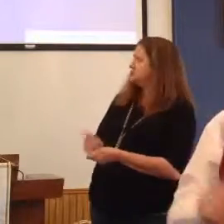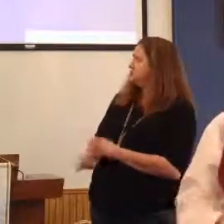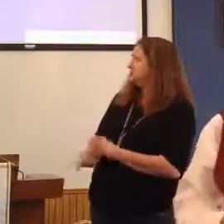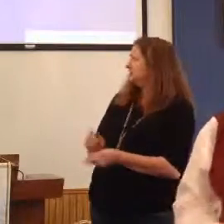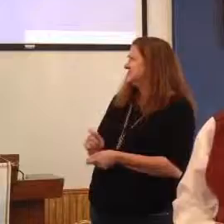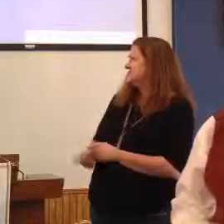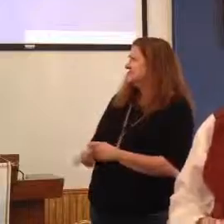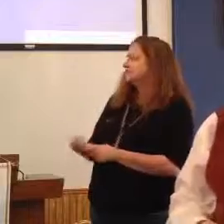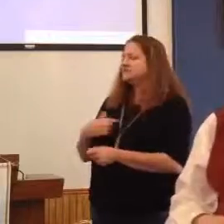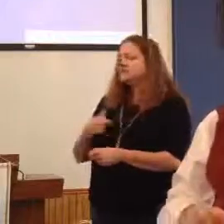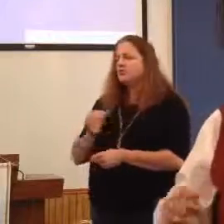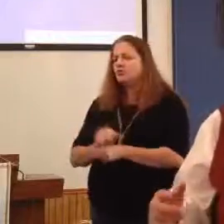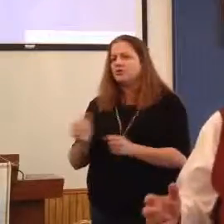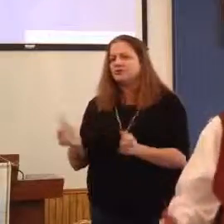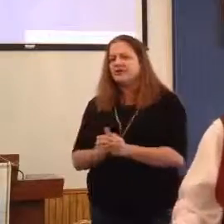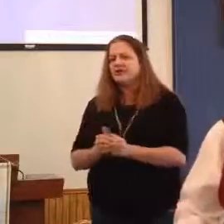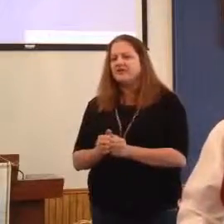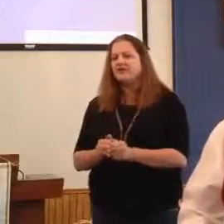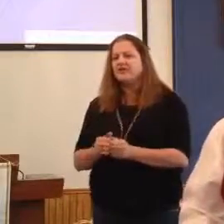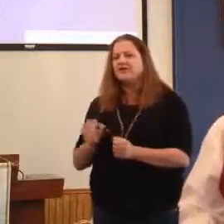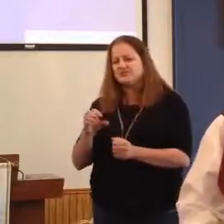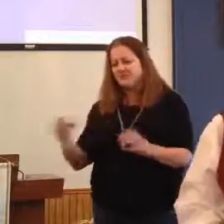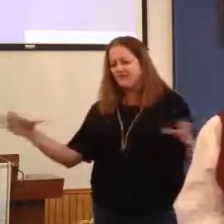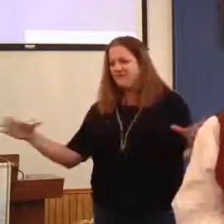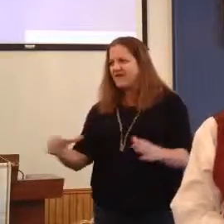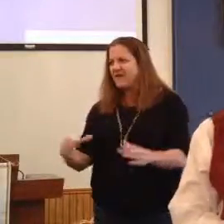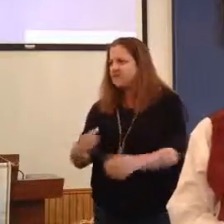can work together to become a better flock.